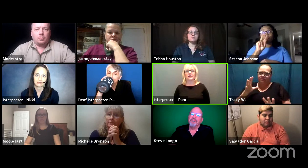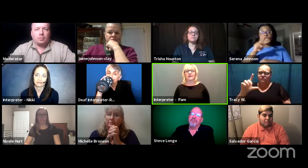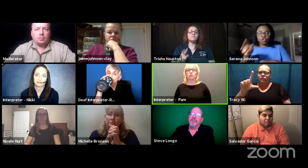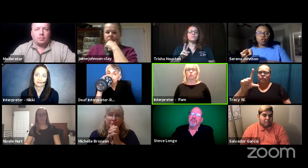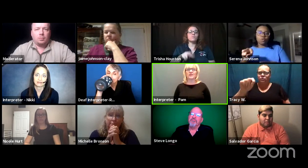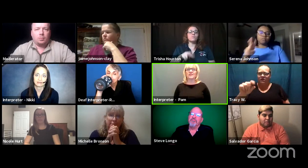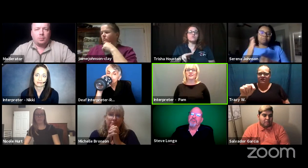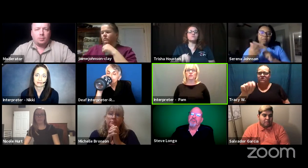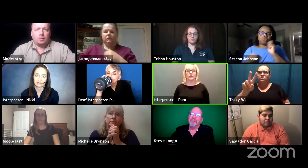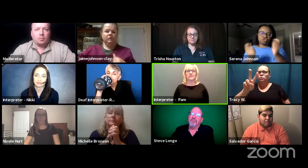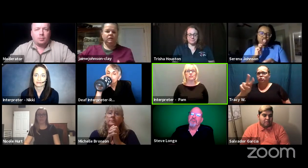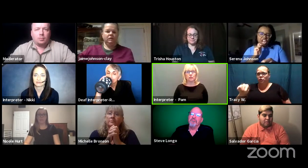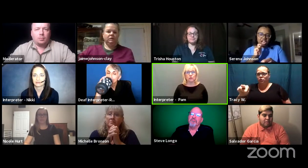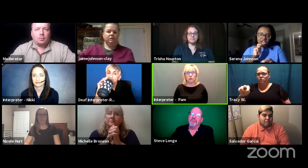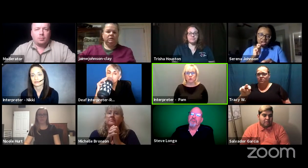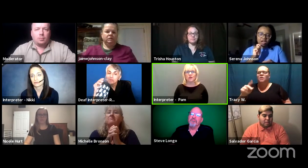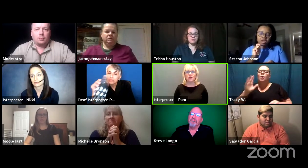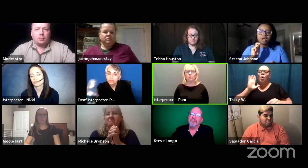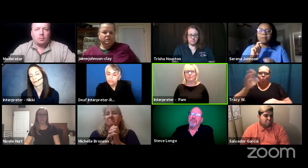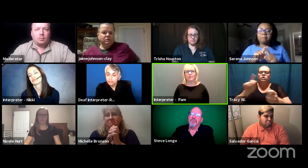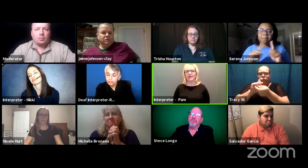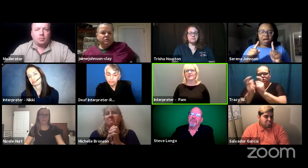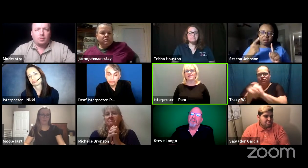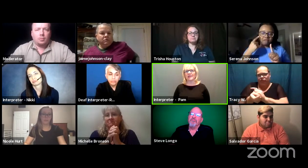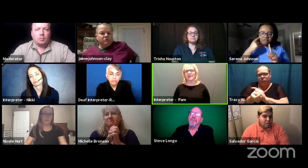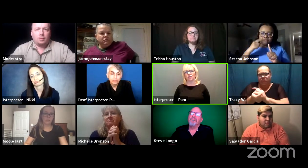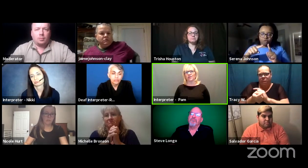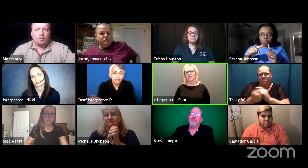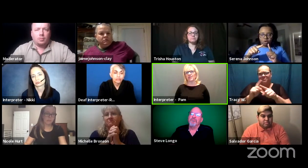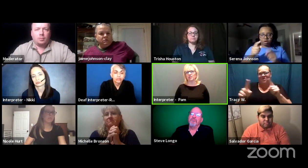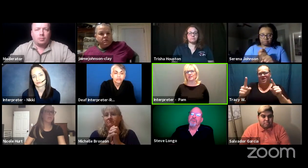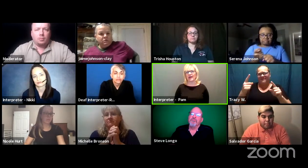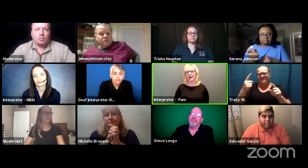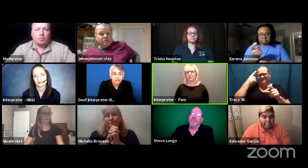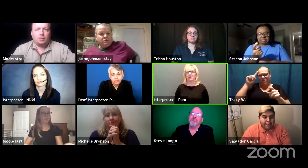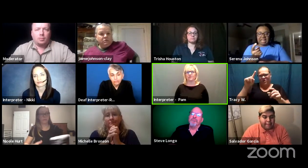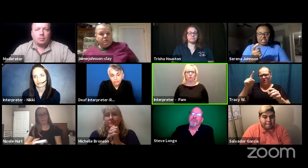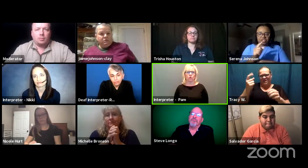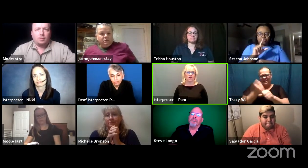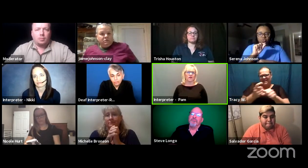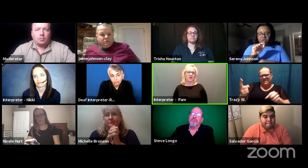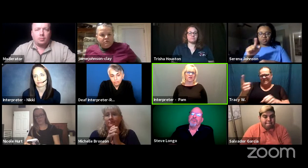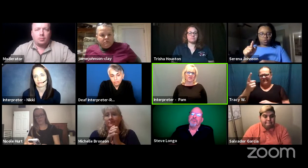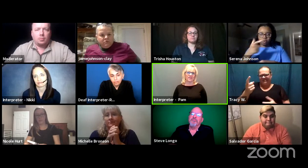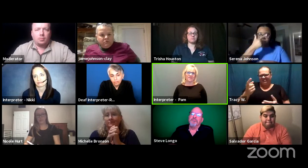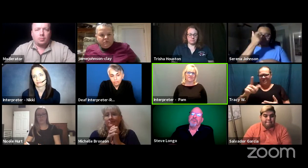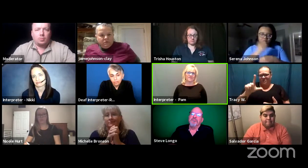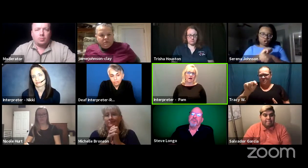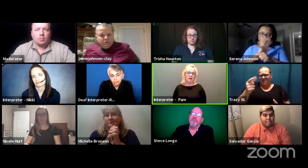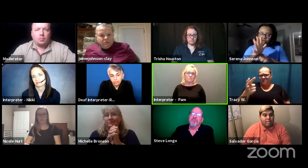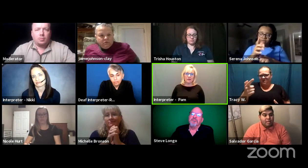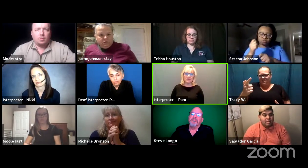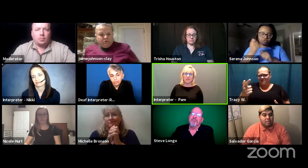in 2022, we may need to take a look at changing that. But for the upcoming